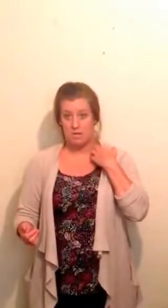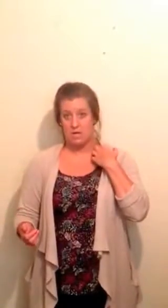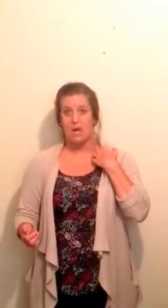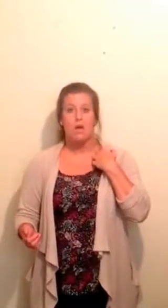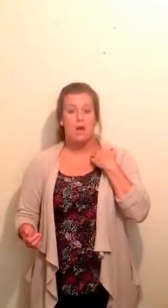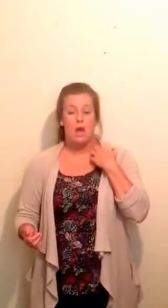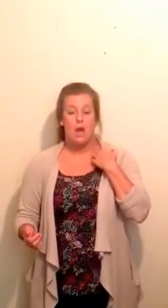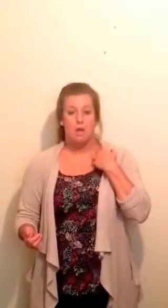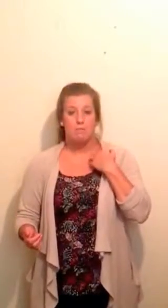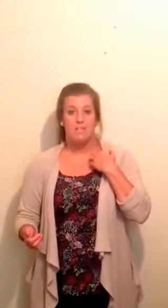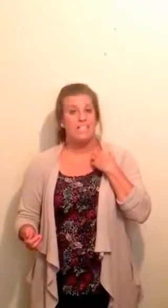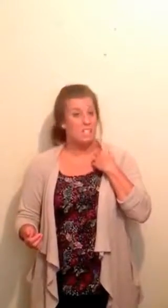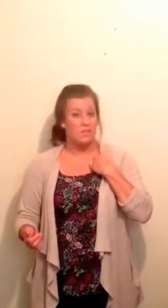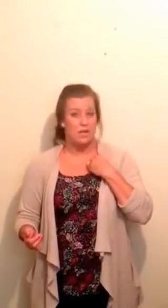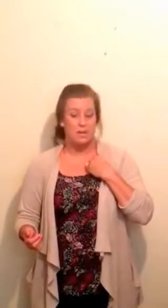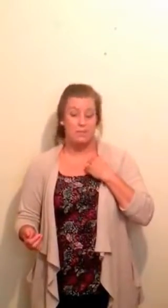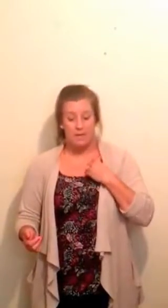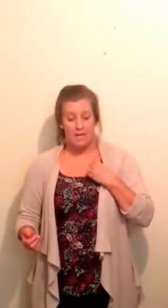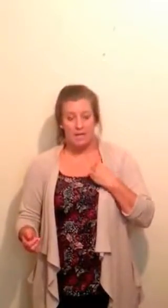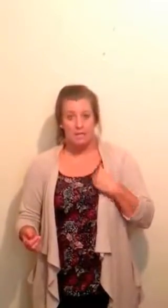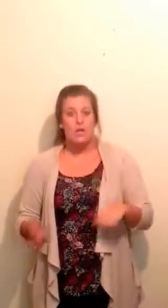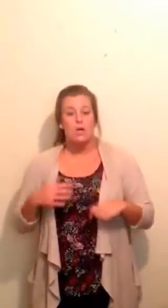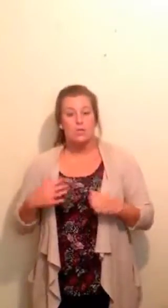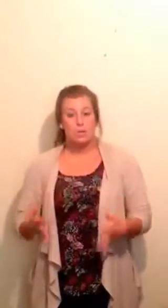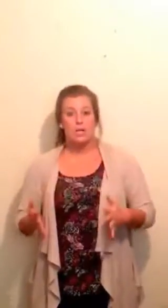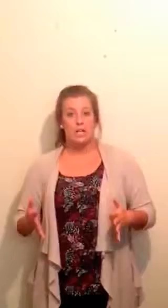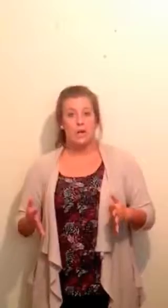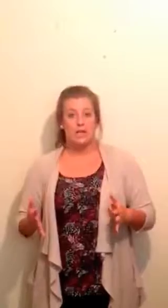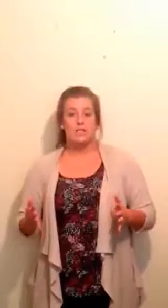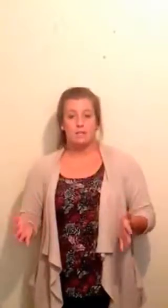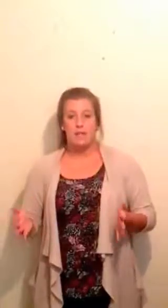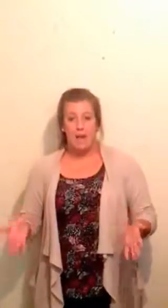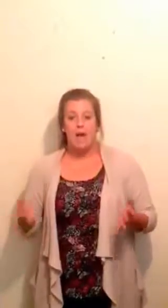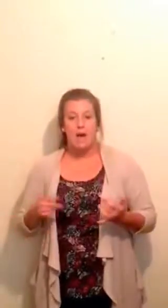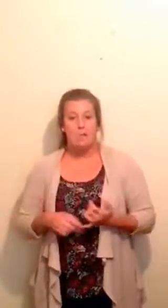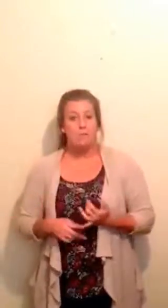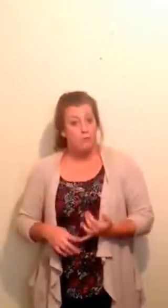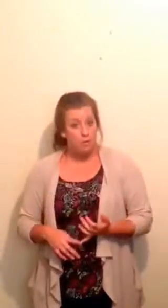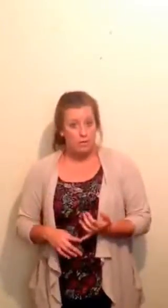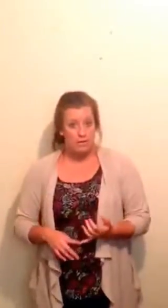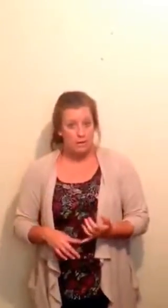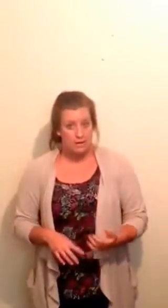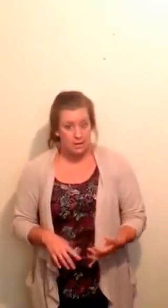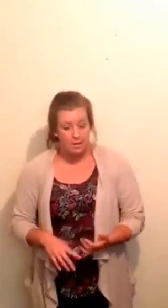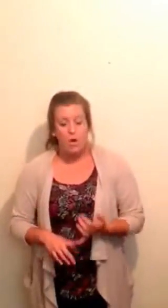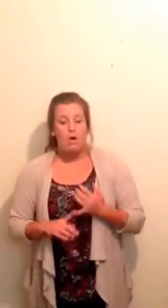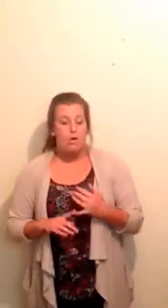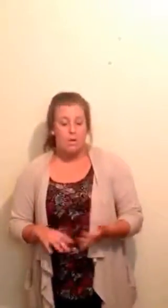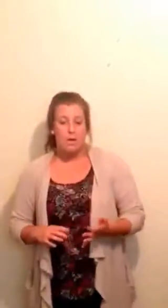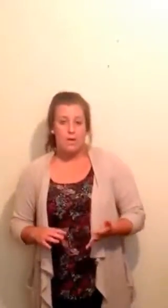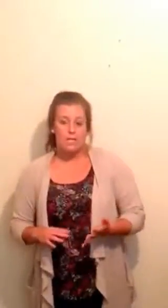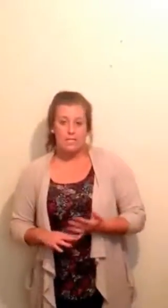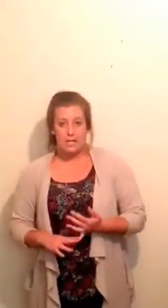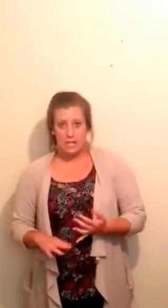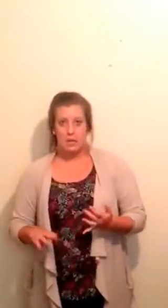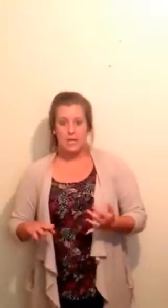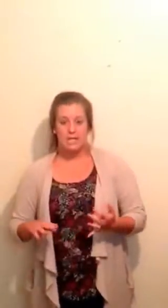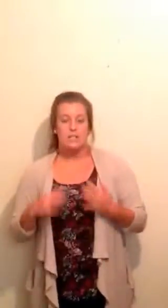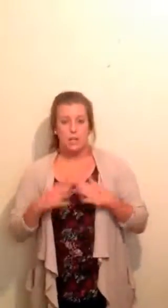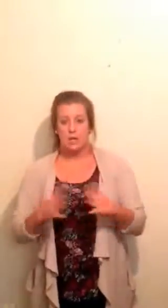be successful at implementing these. So we're going to go ahead and do that. Before we do that though, what I wanted to tell you is you're going to go